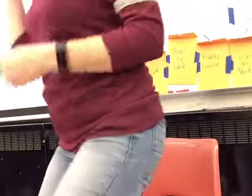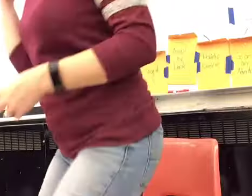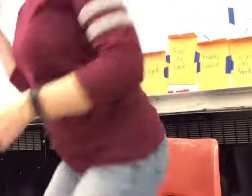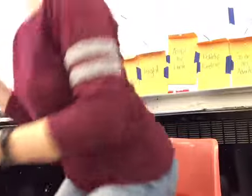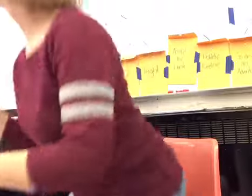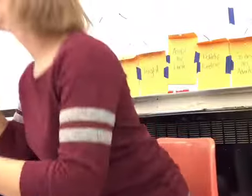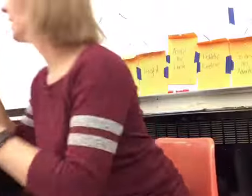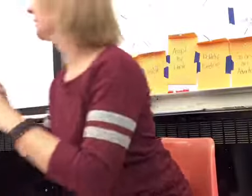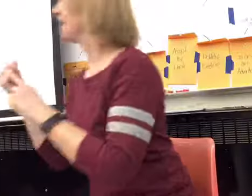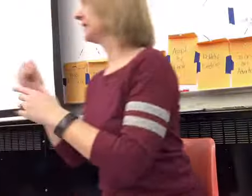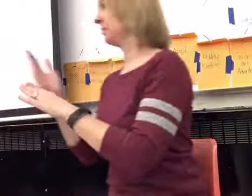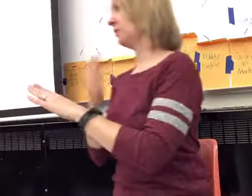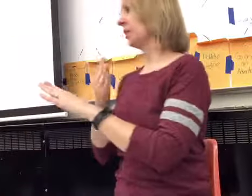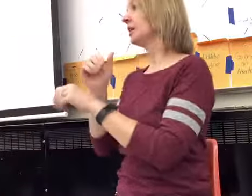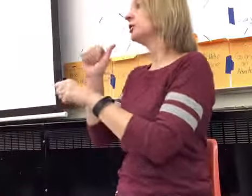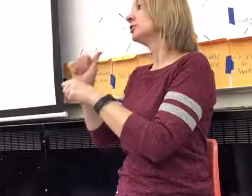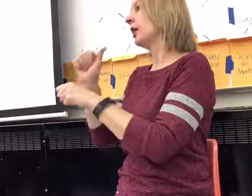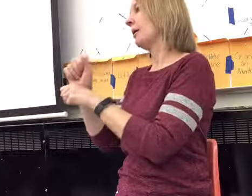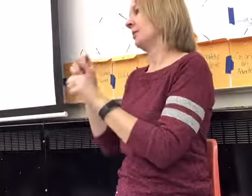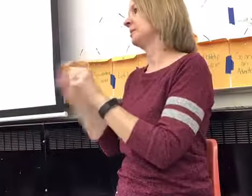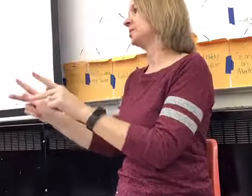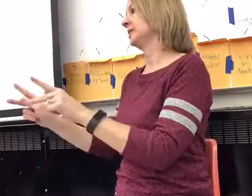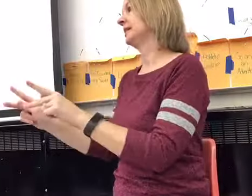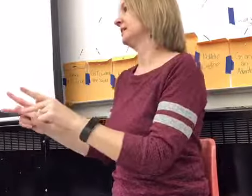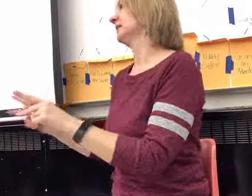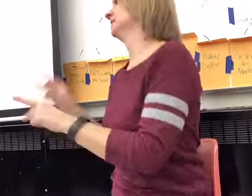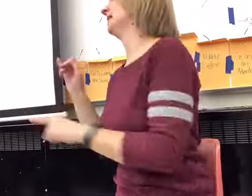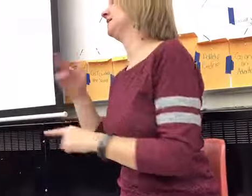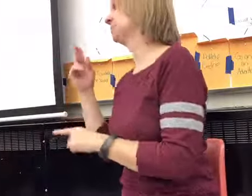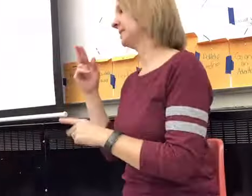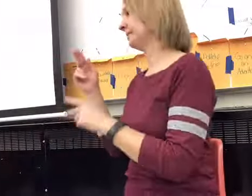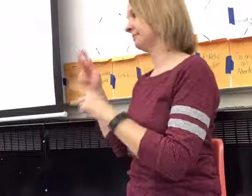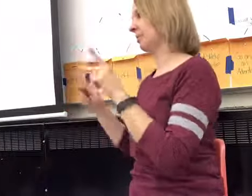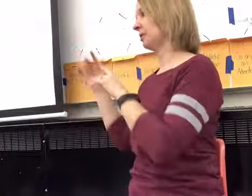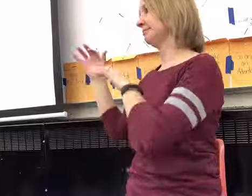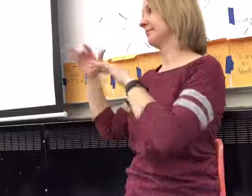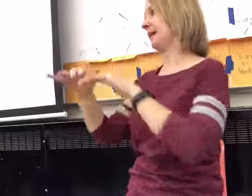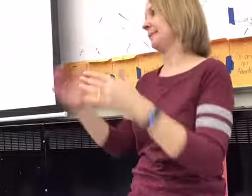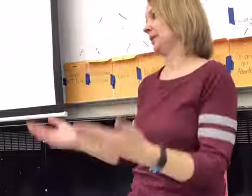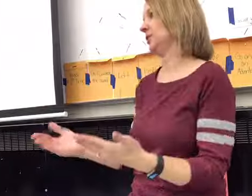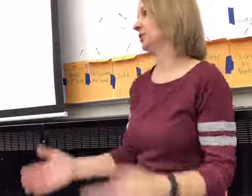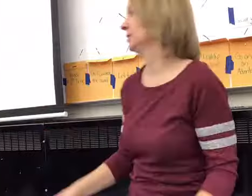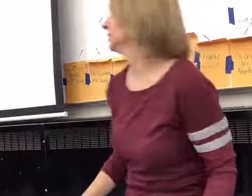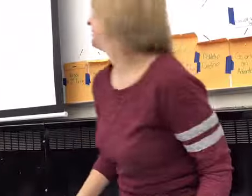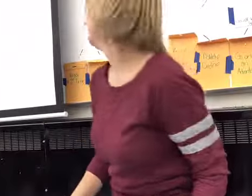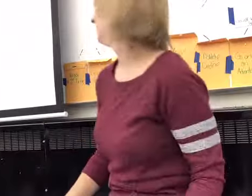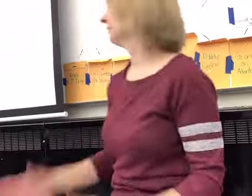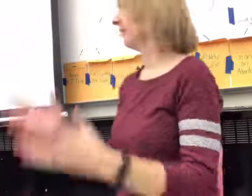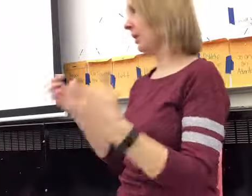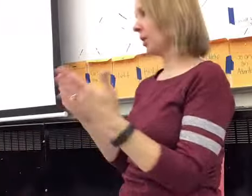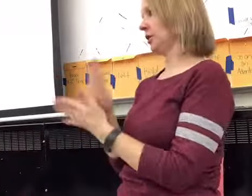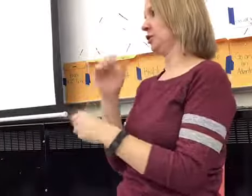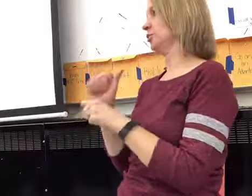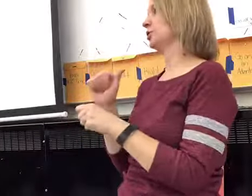also circle job opportunities, that's really the main reason most people are going to come, is they want new jobs.